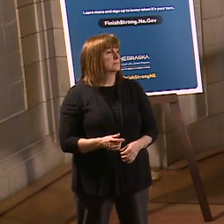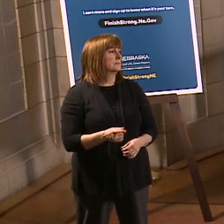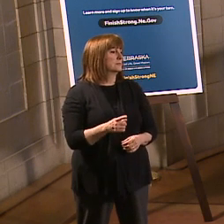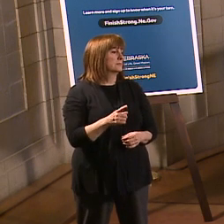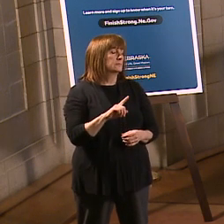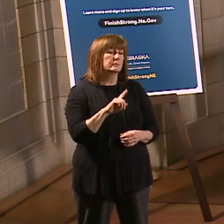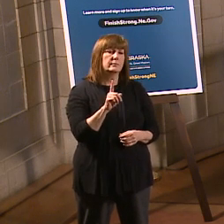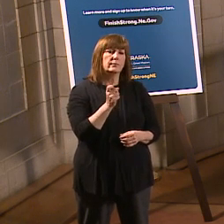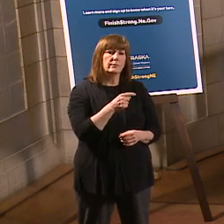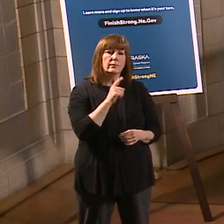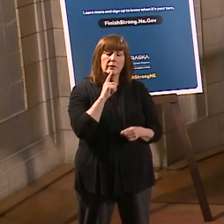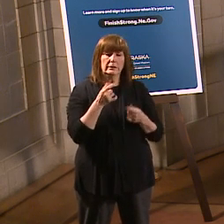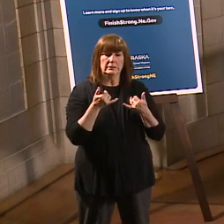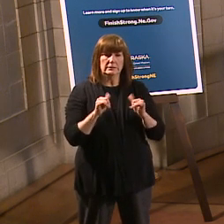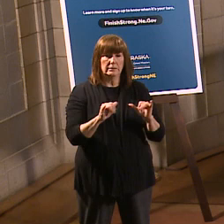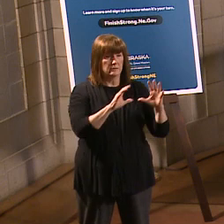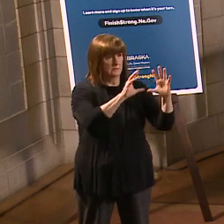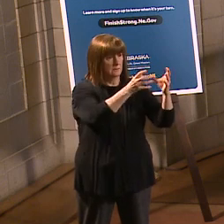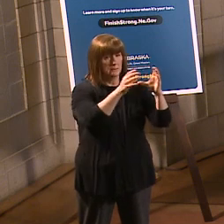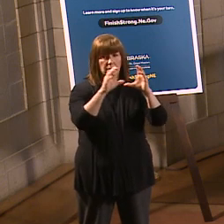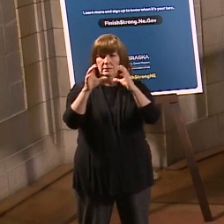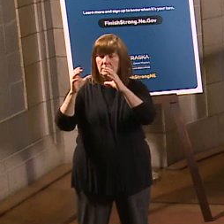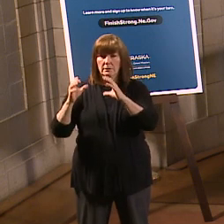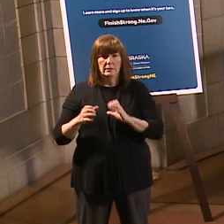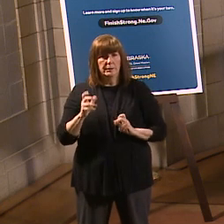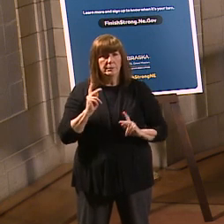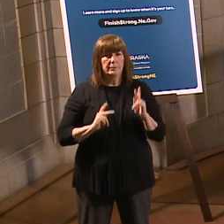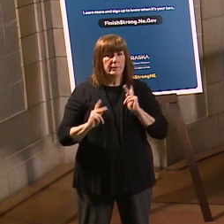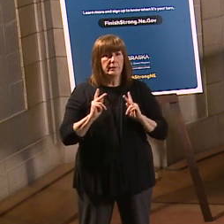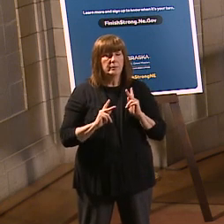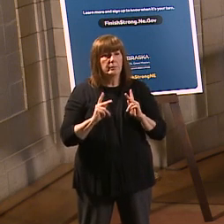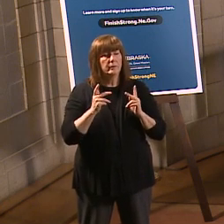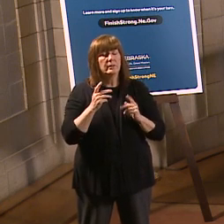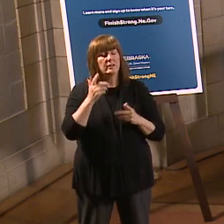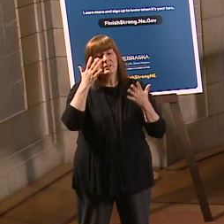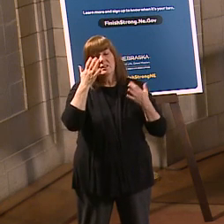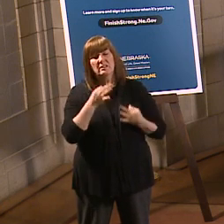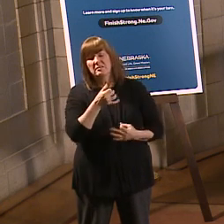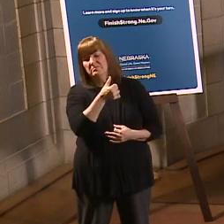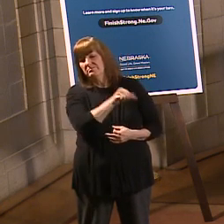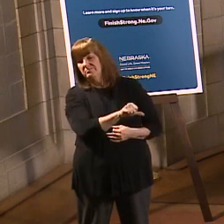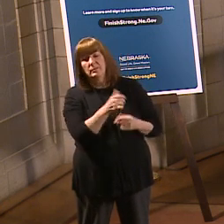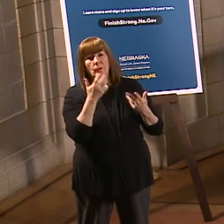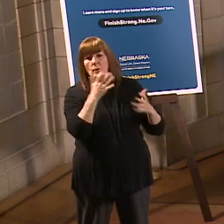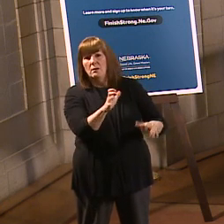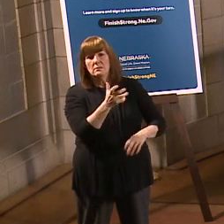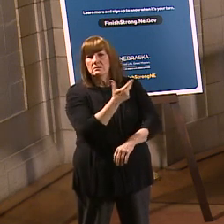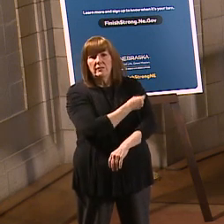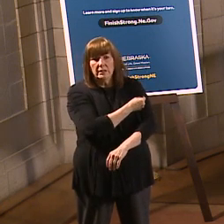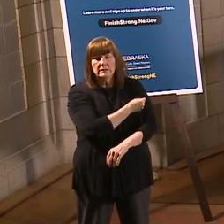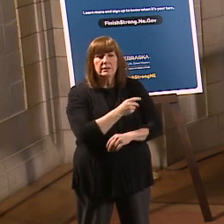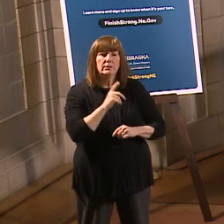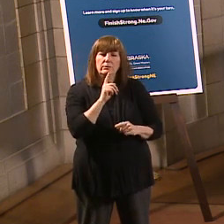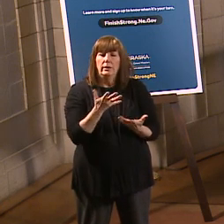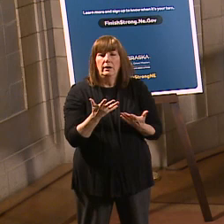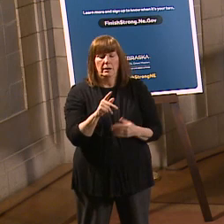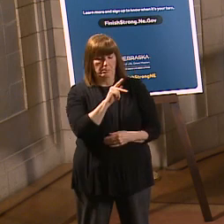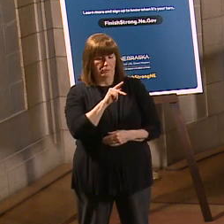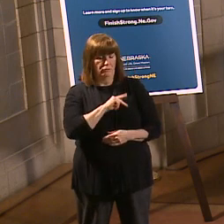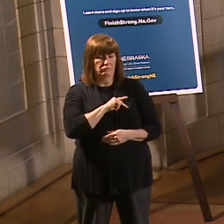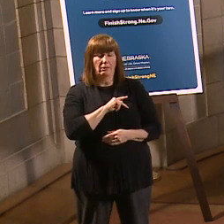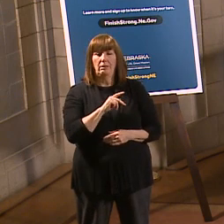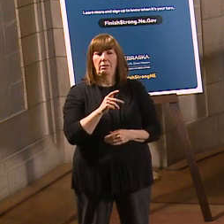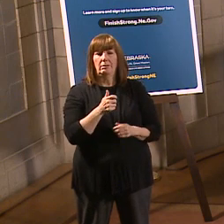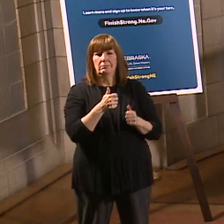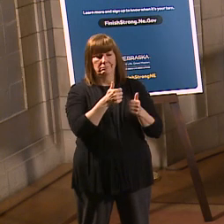So the question is, are there still pockets of people who have been declined to get the vaccine? And I think it's really a personal case-by-case